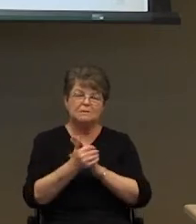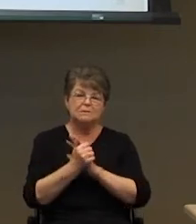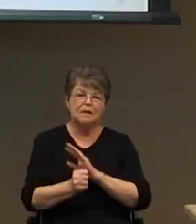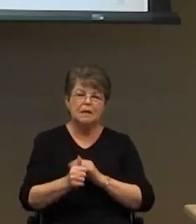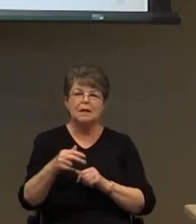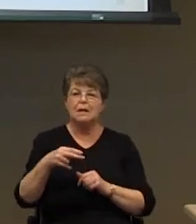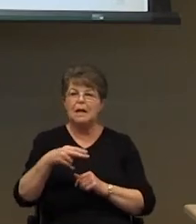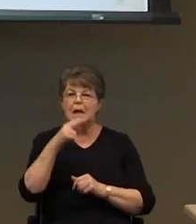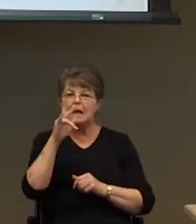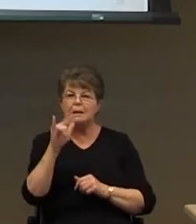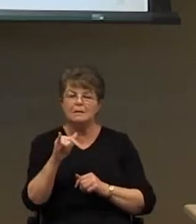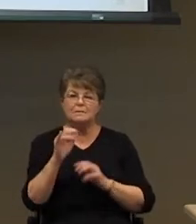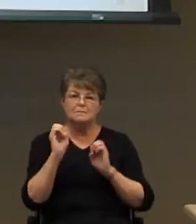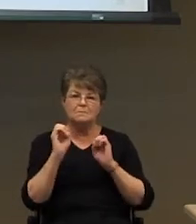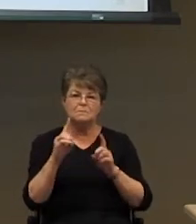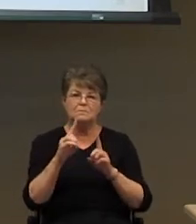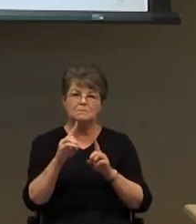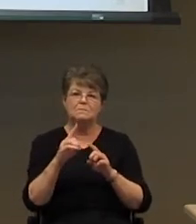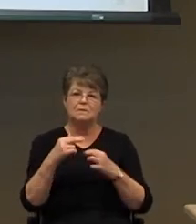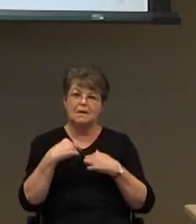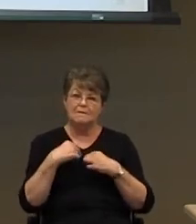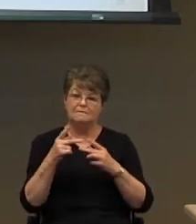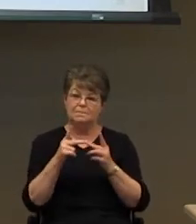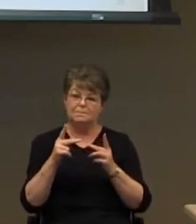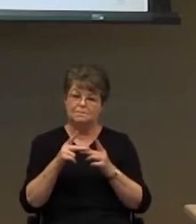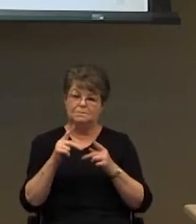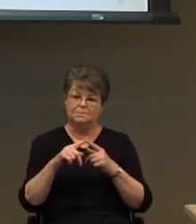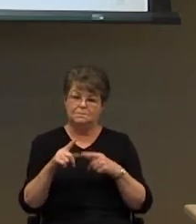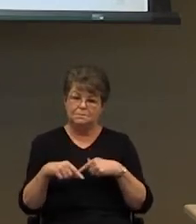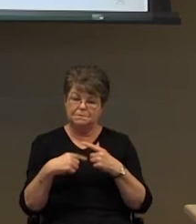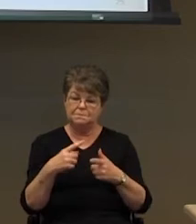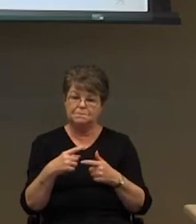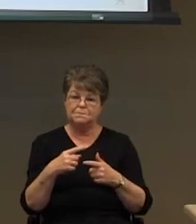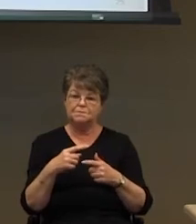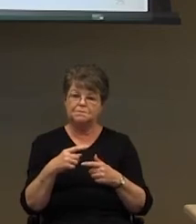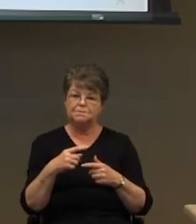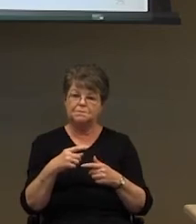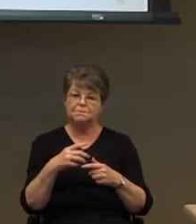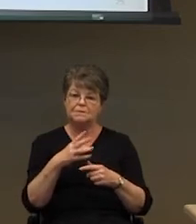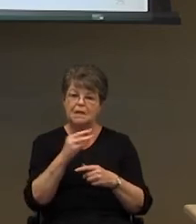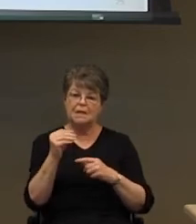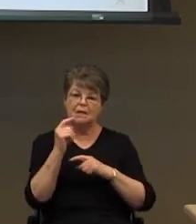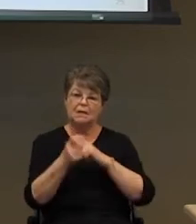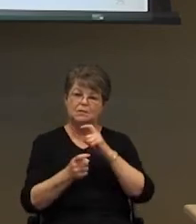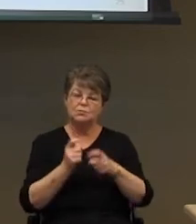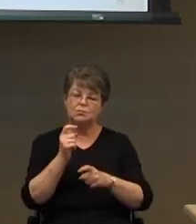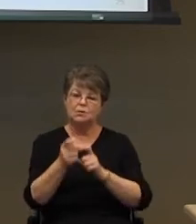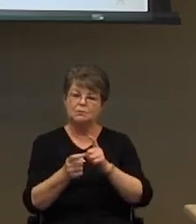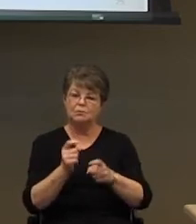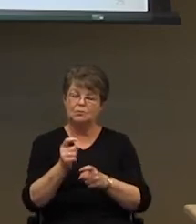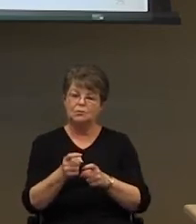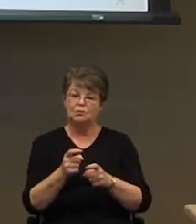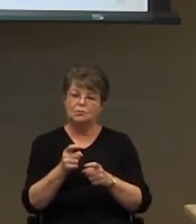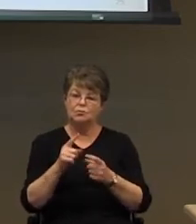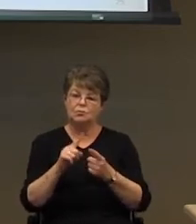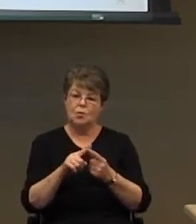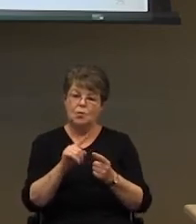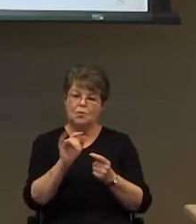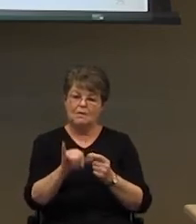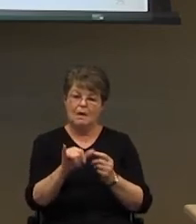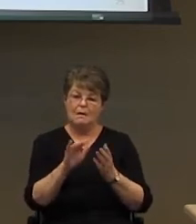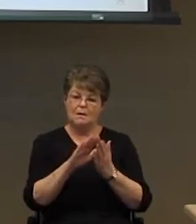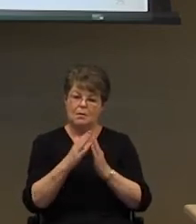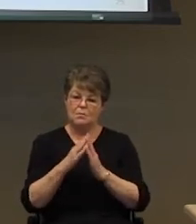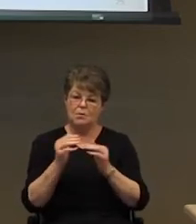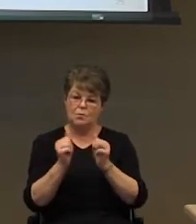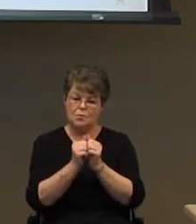very, very well skilled kind of people, have a place to go and contribute to the community